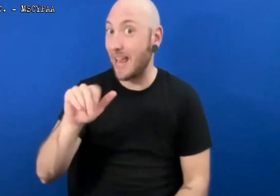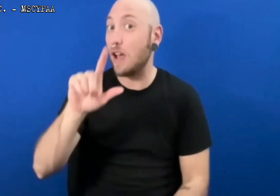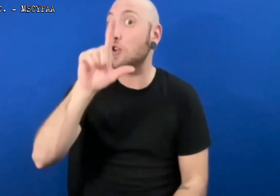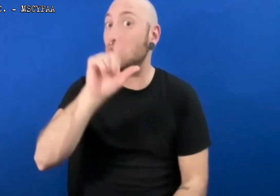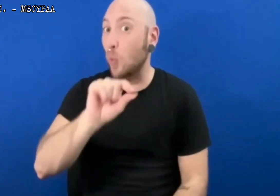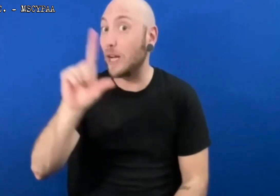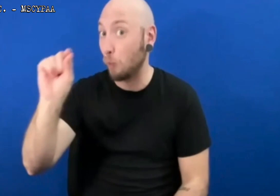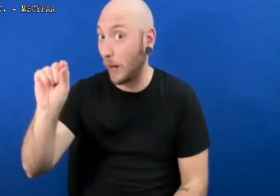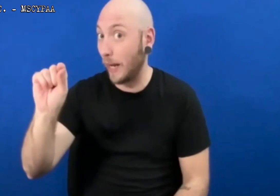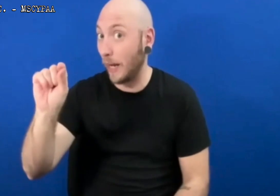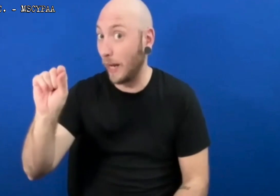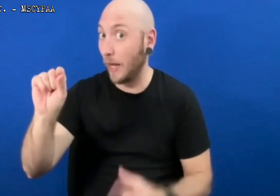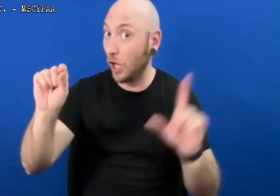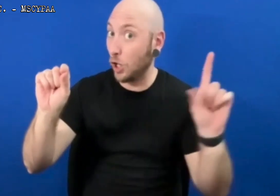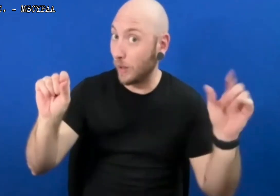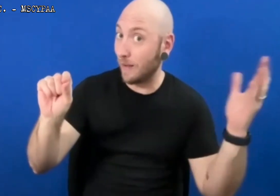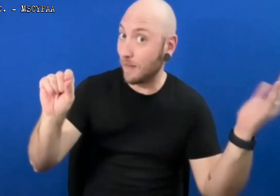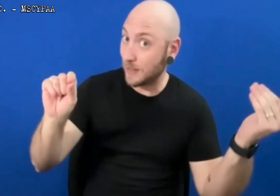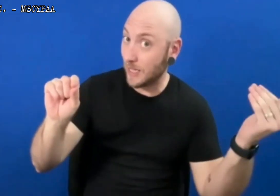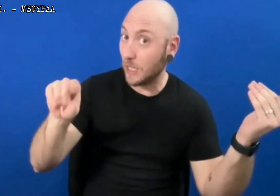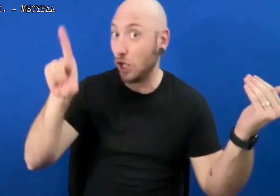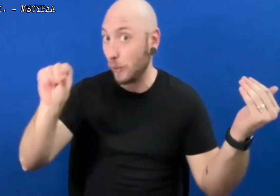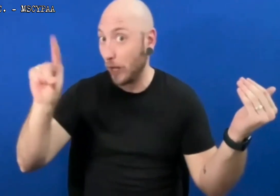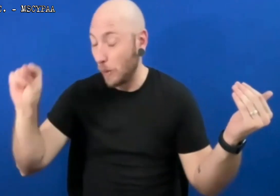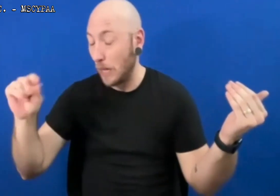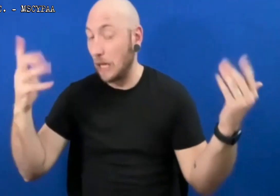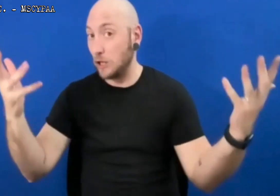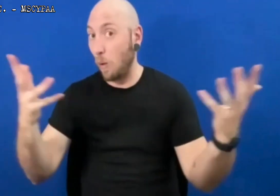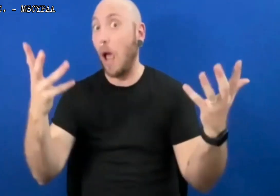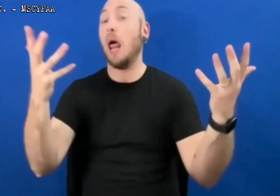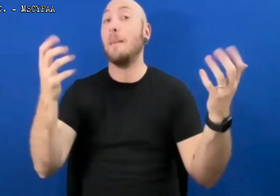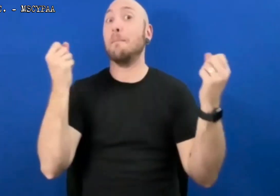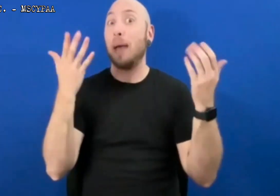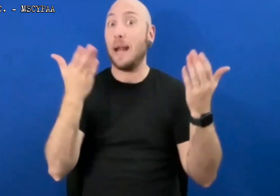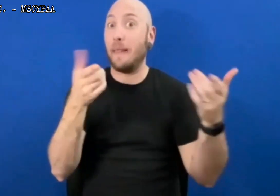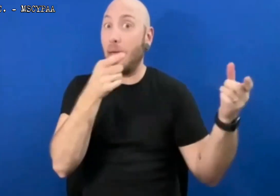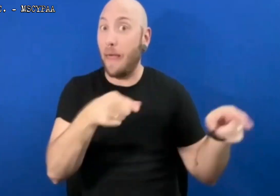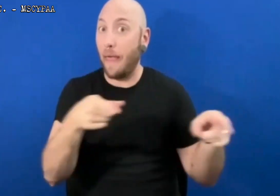So there was a lot that happened in between then. But